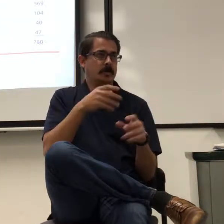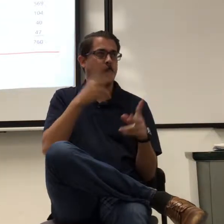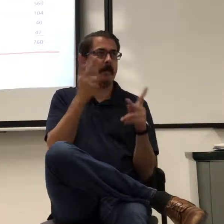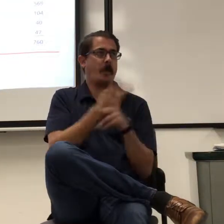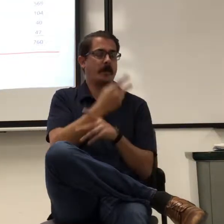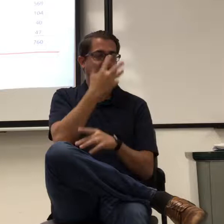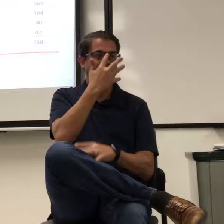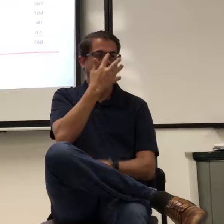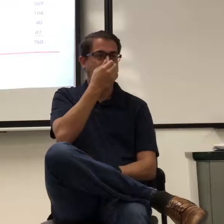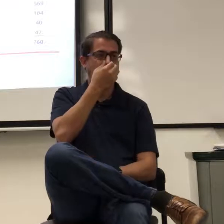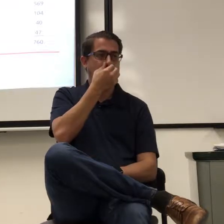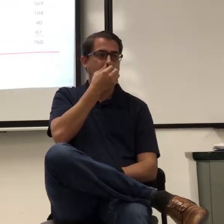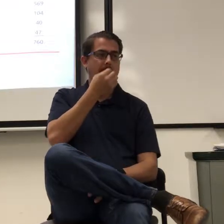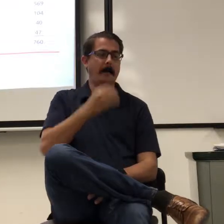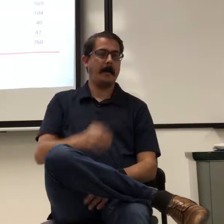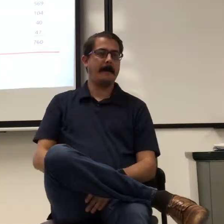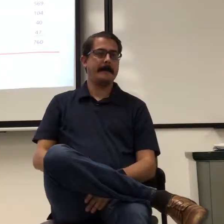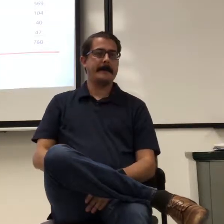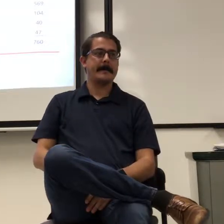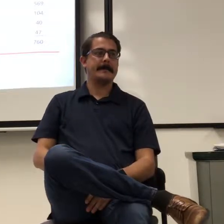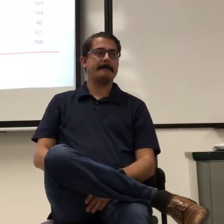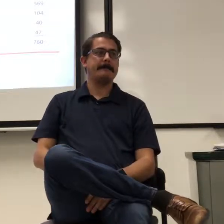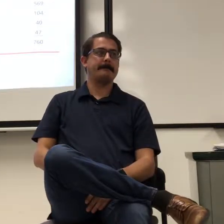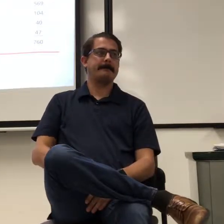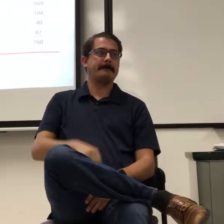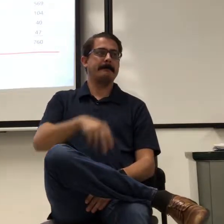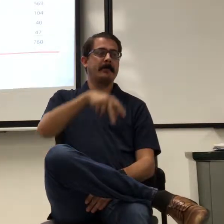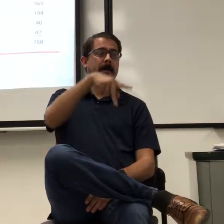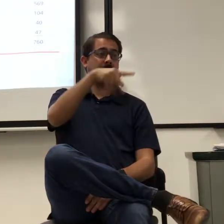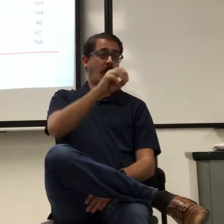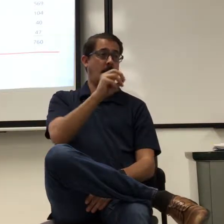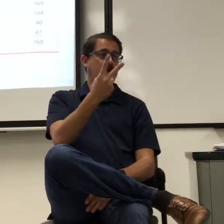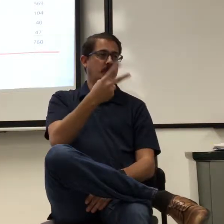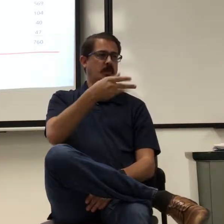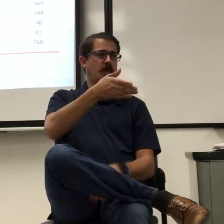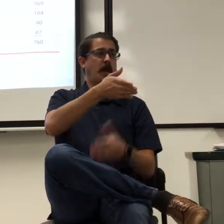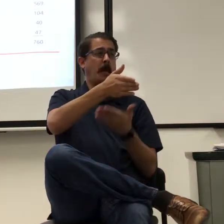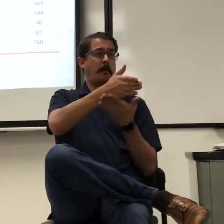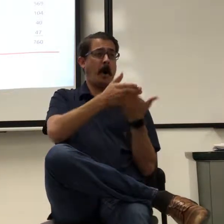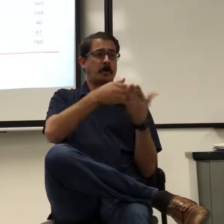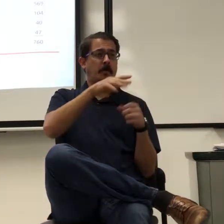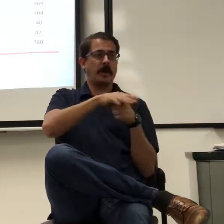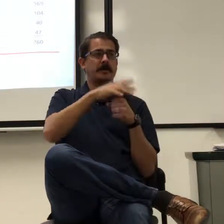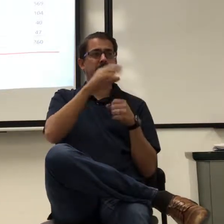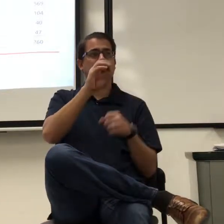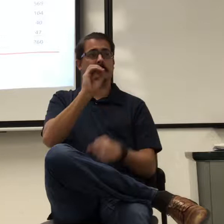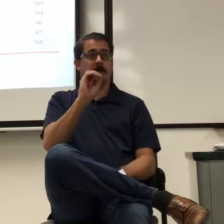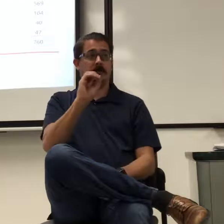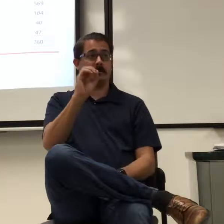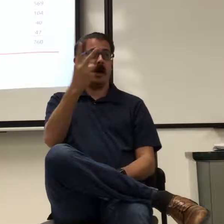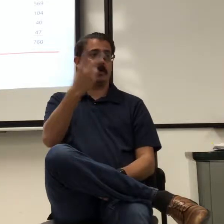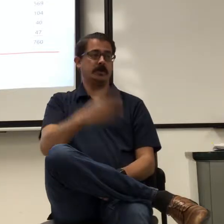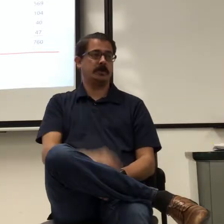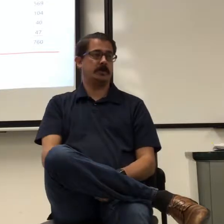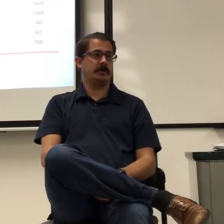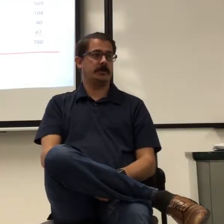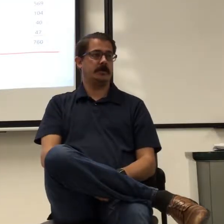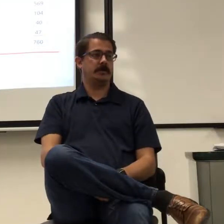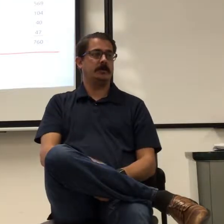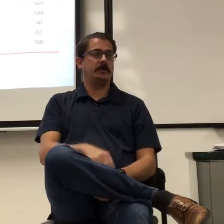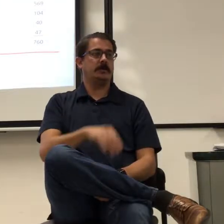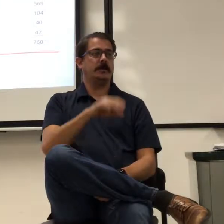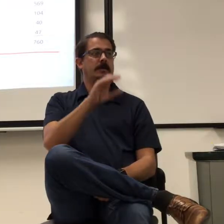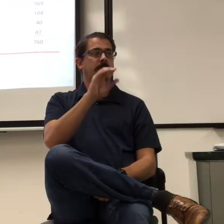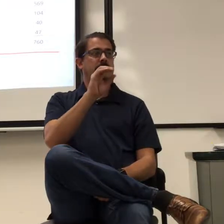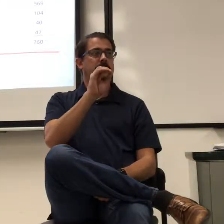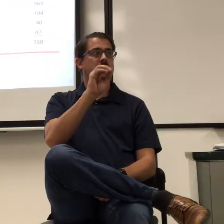example, the PO2, the partial pressure just due to oxygen, would be 0.21